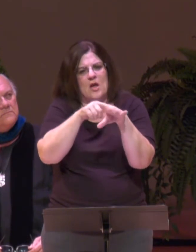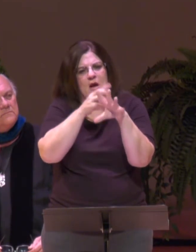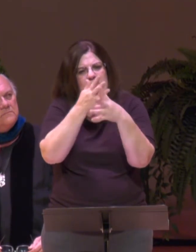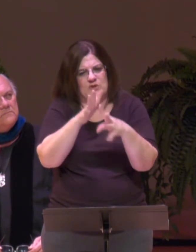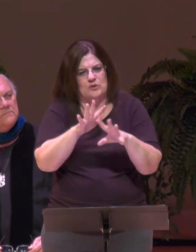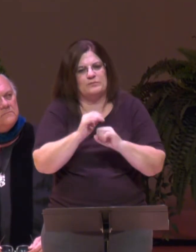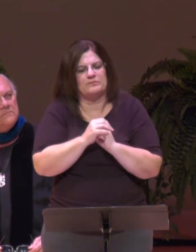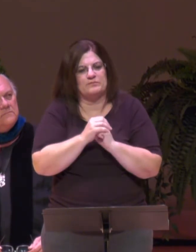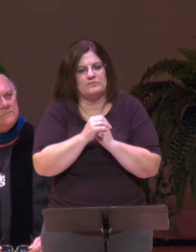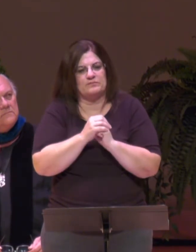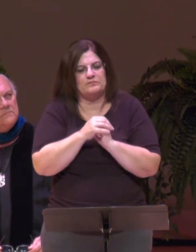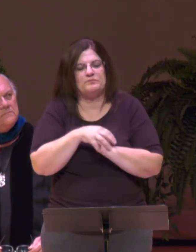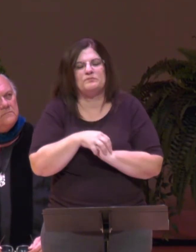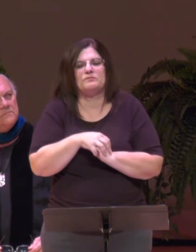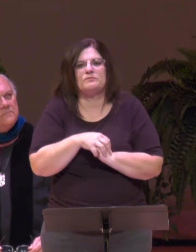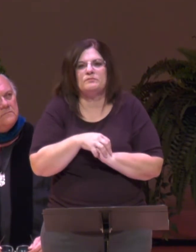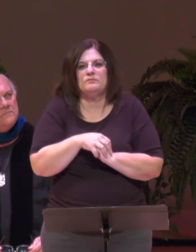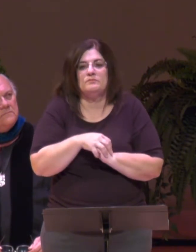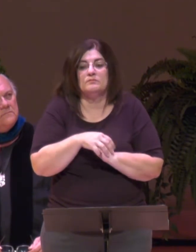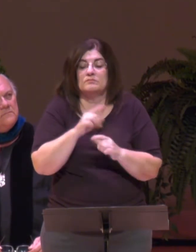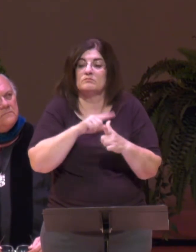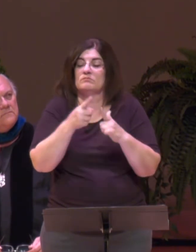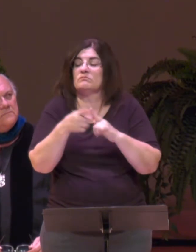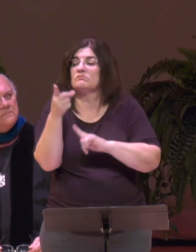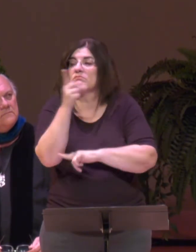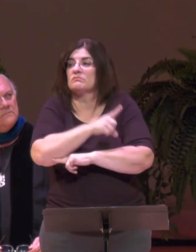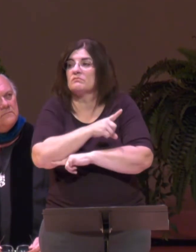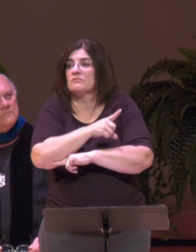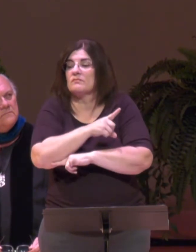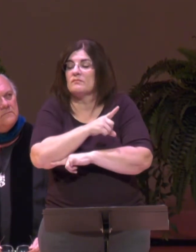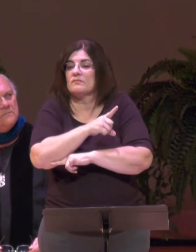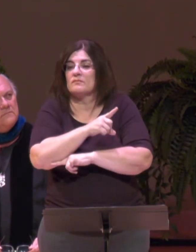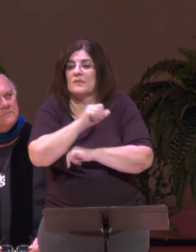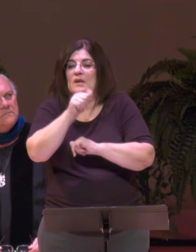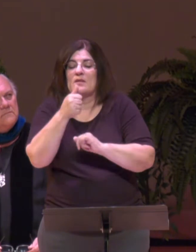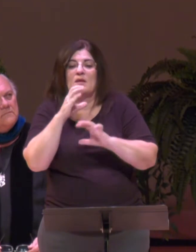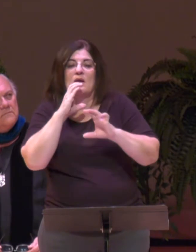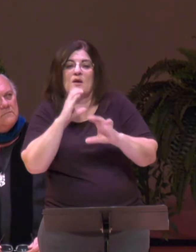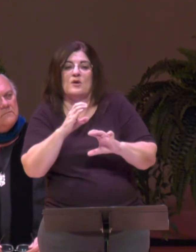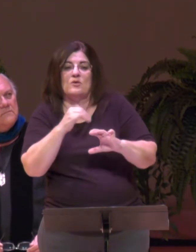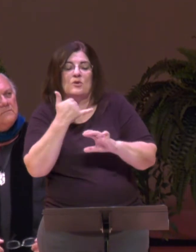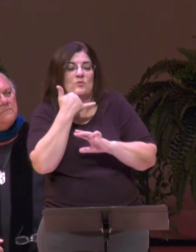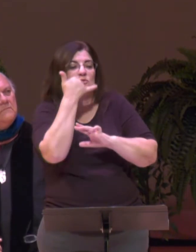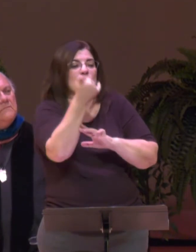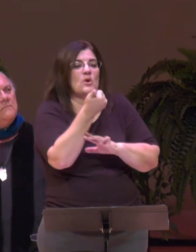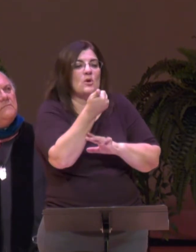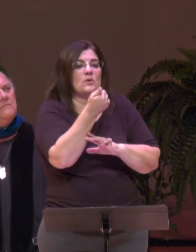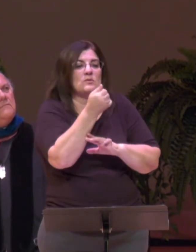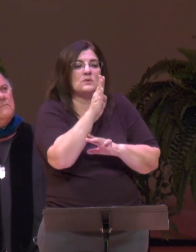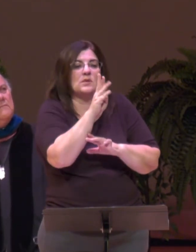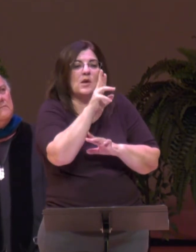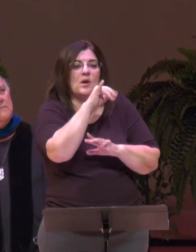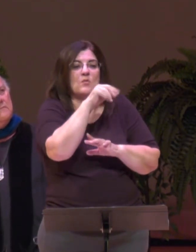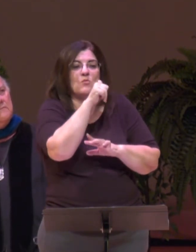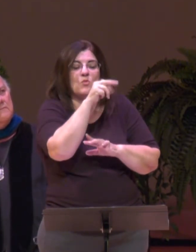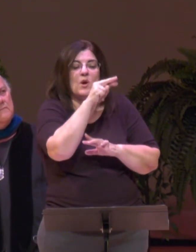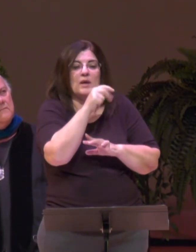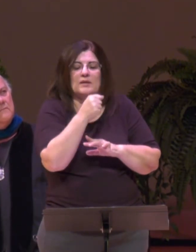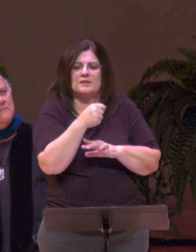Game is over. Next day, the opposing coach calls Bear Bryant and asks him, he said,